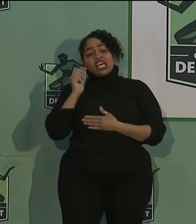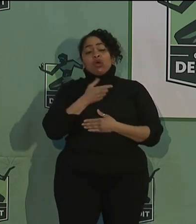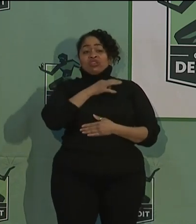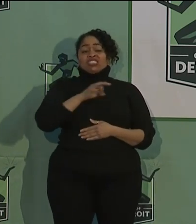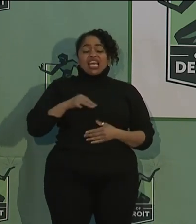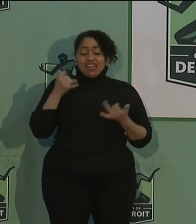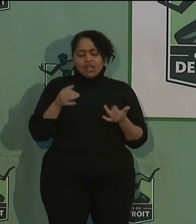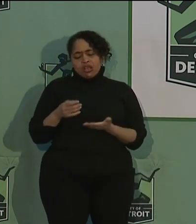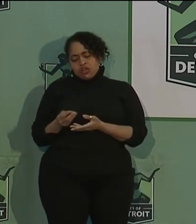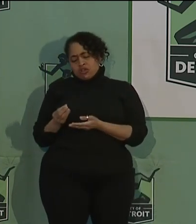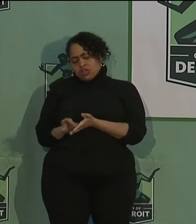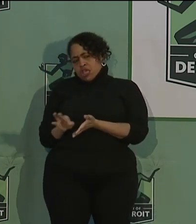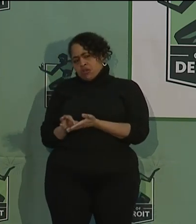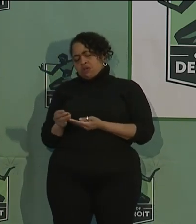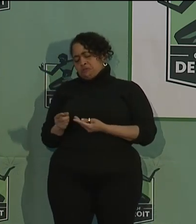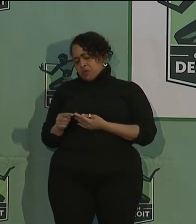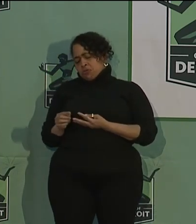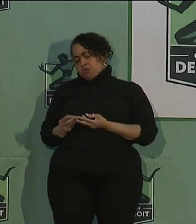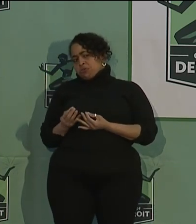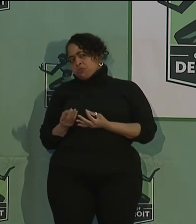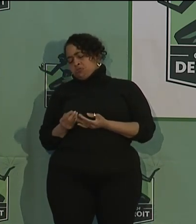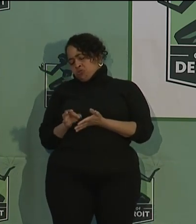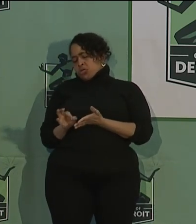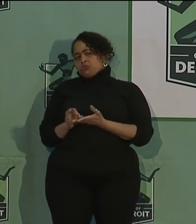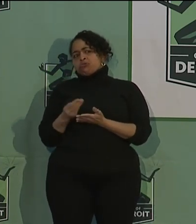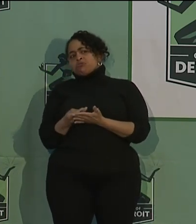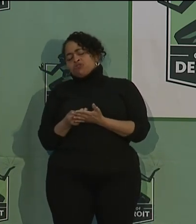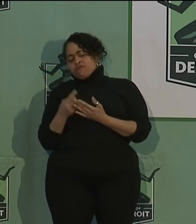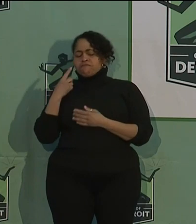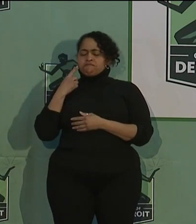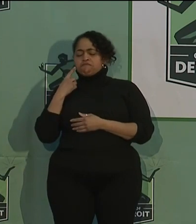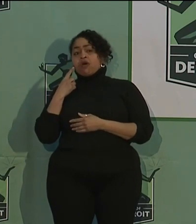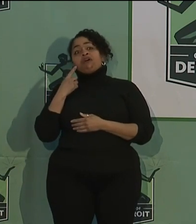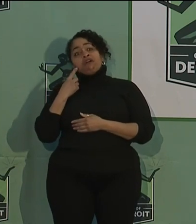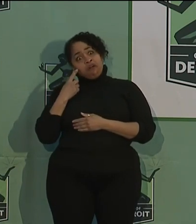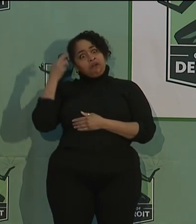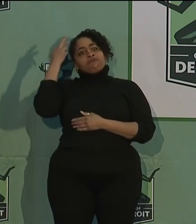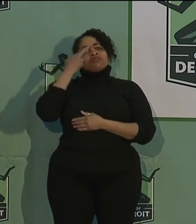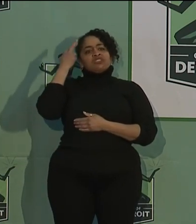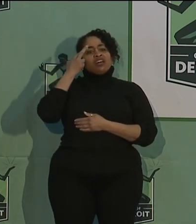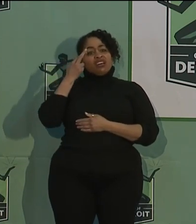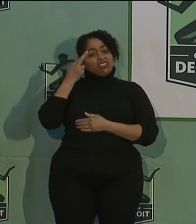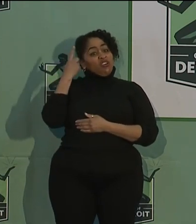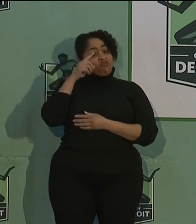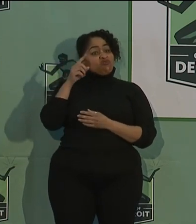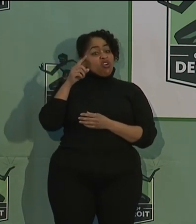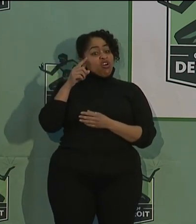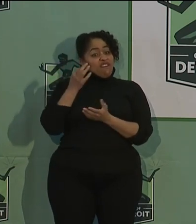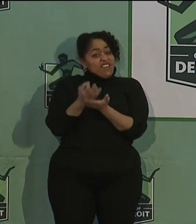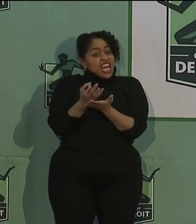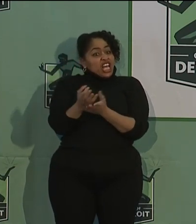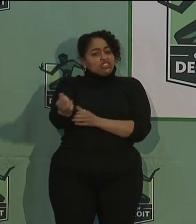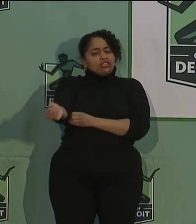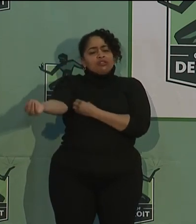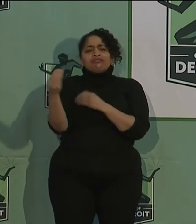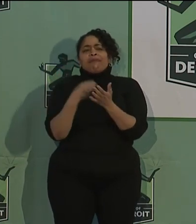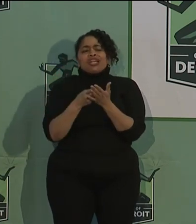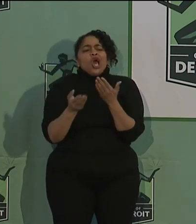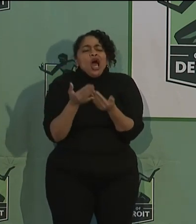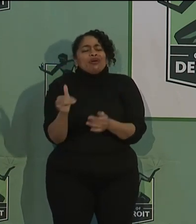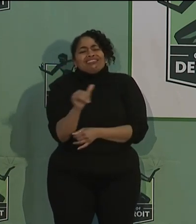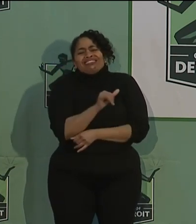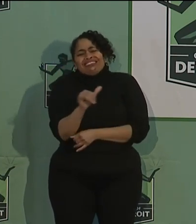their calculations, are realizing that for the most part, financially, it's going to come out pretty close.